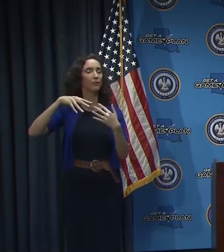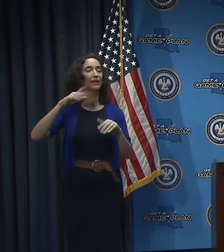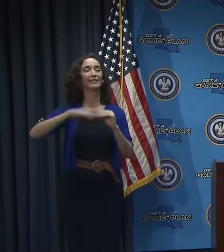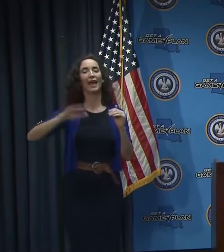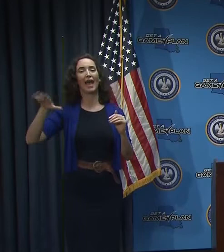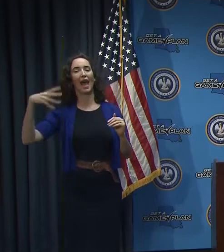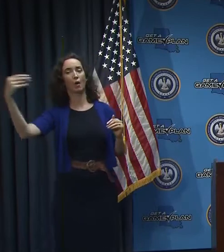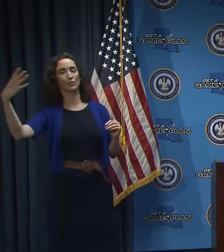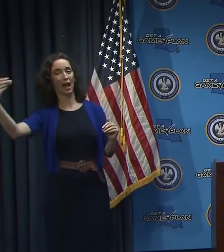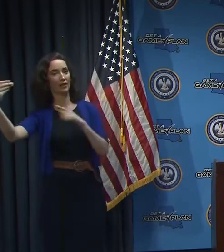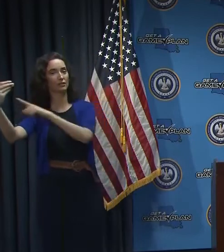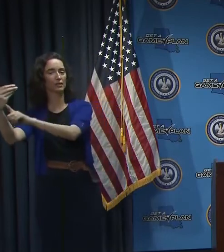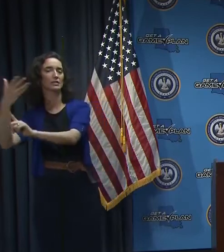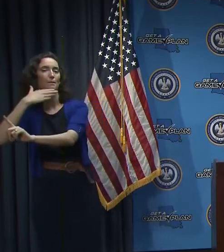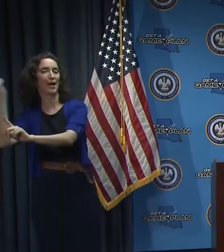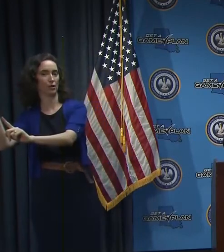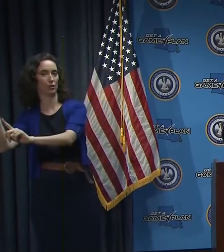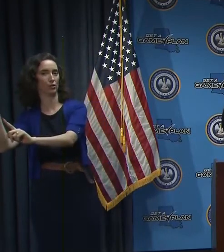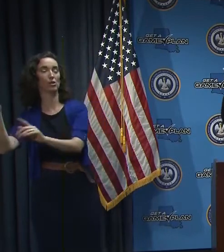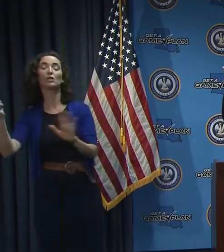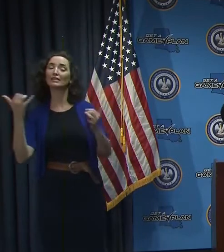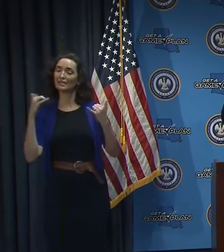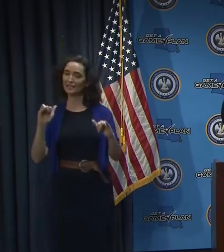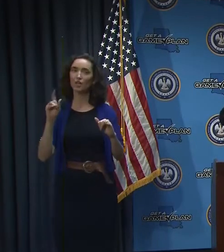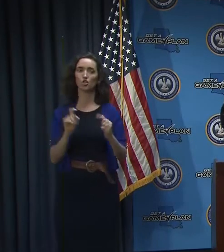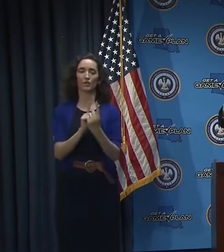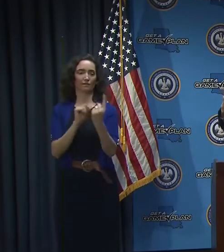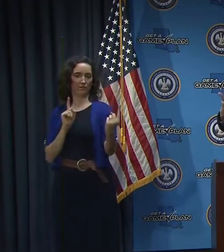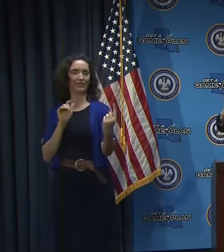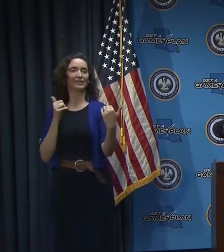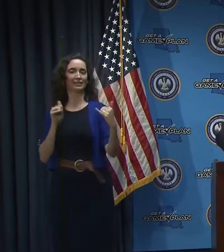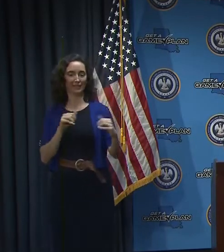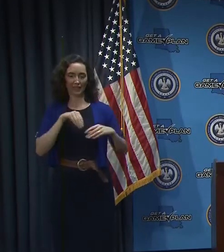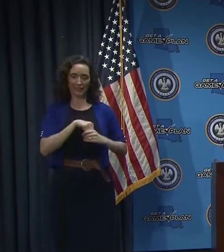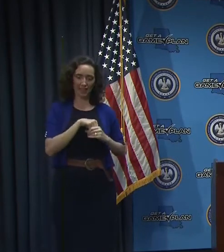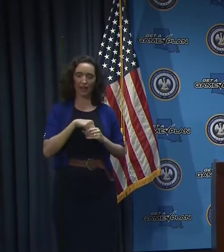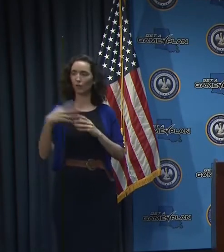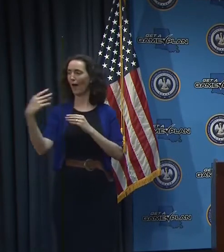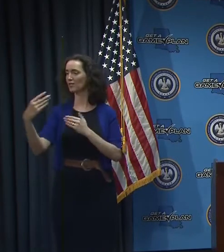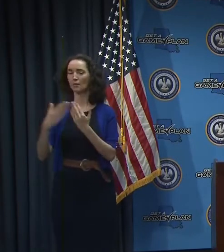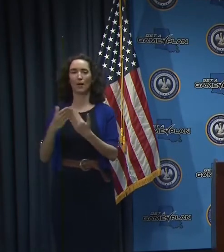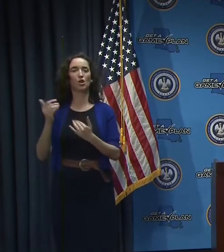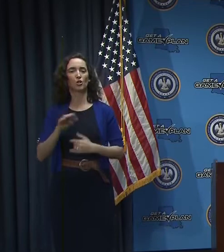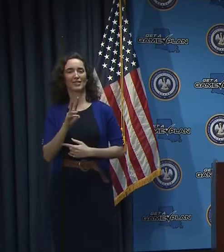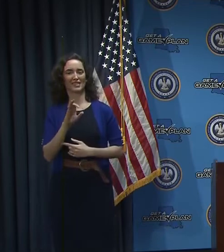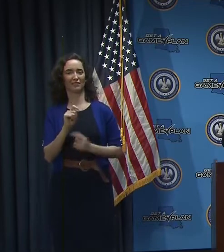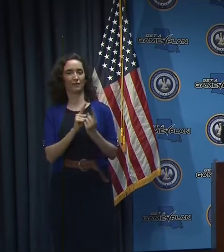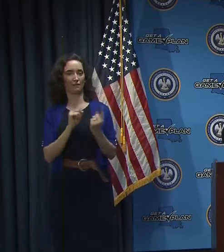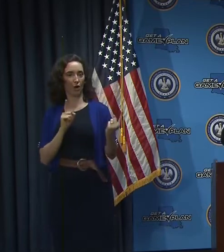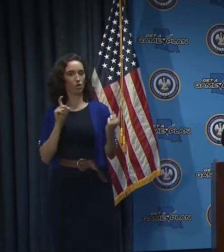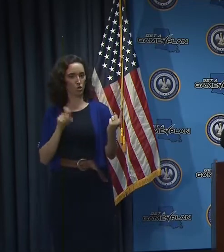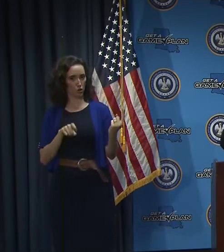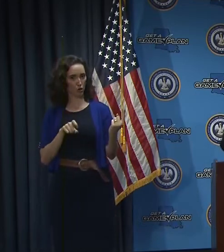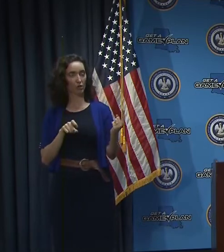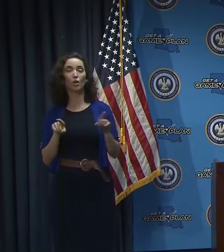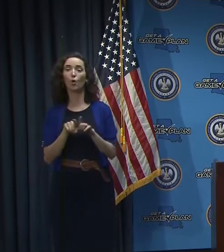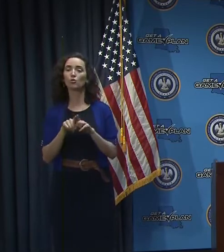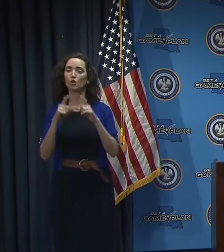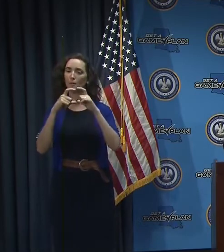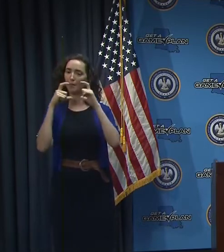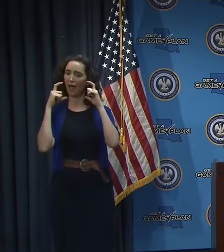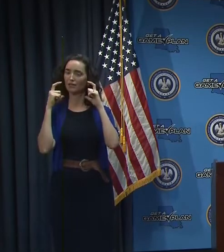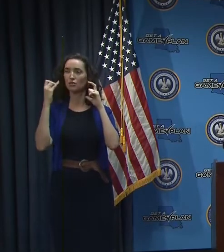both of those circumstances, we recommend social distancing, staying at least 6 feet away from individuals, and we also recommend wearing a